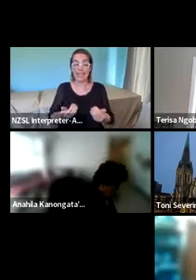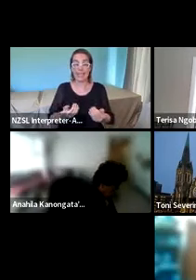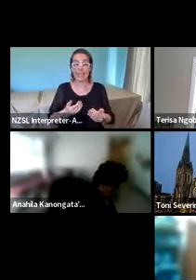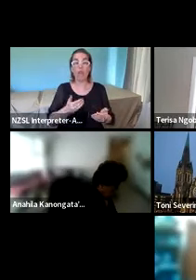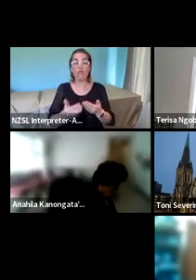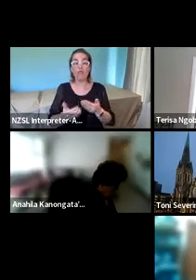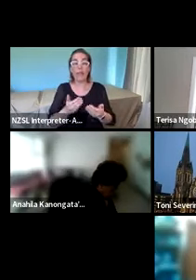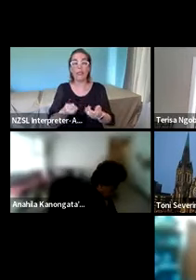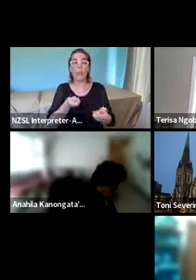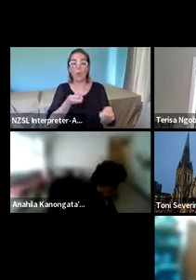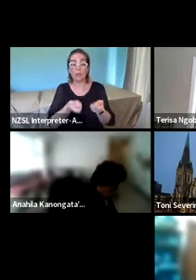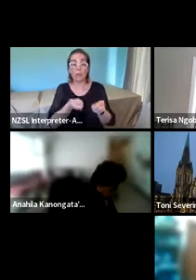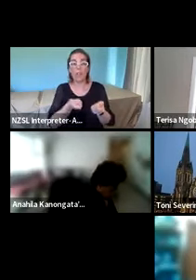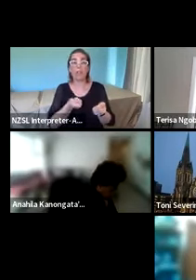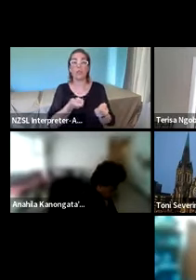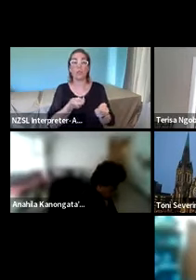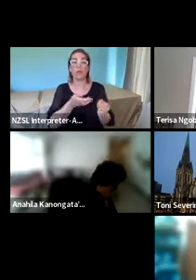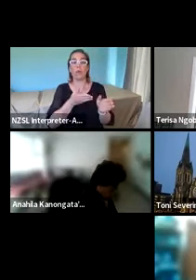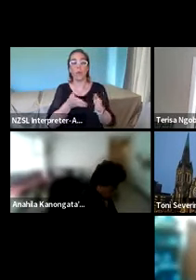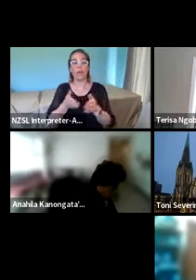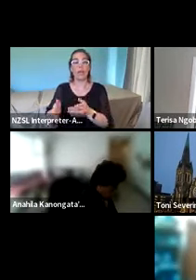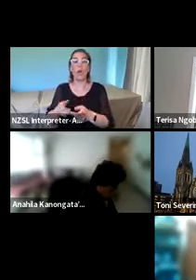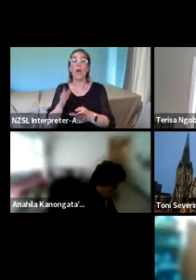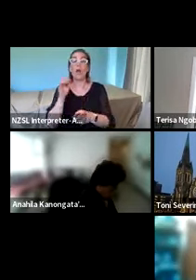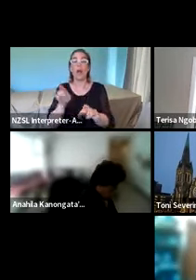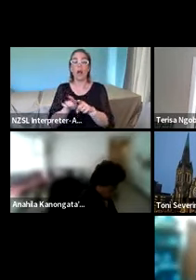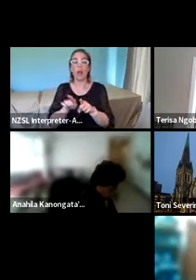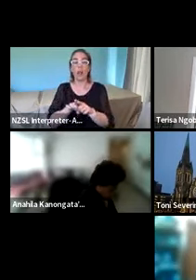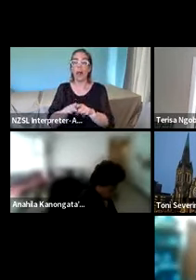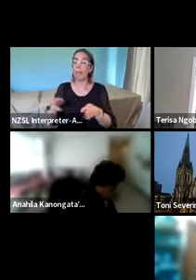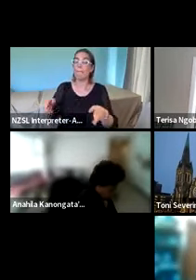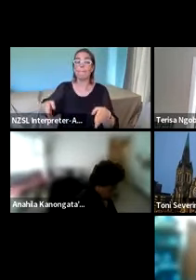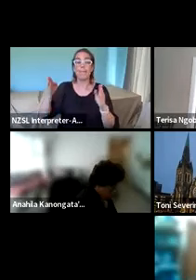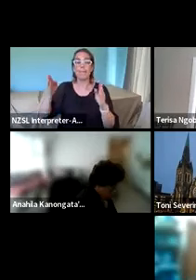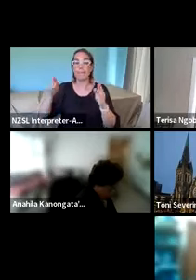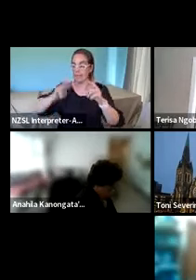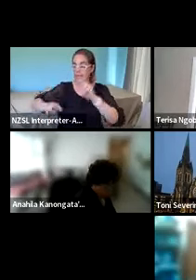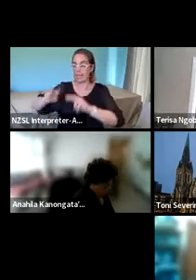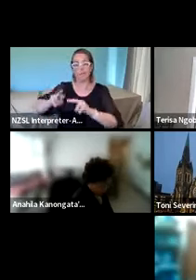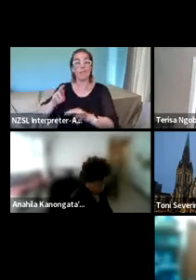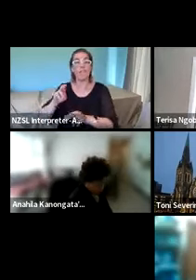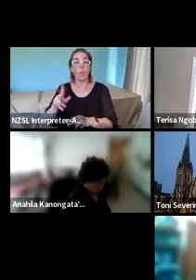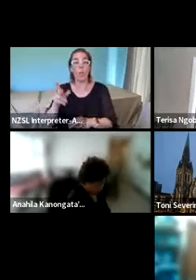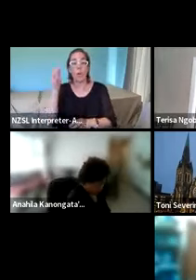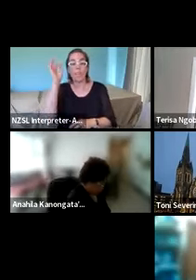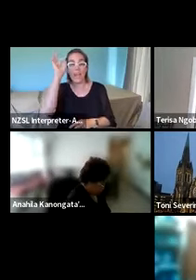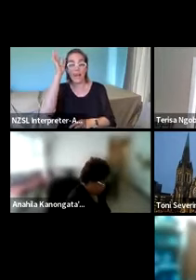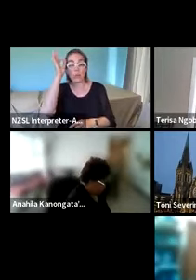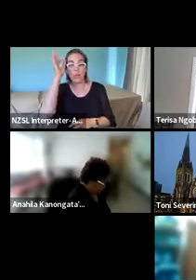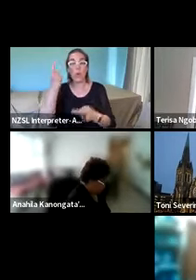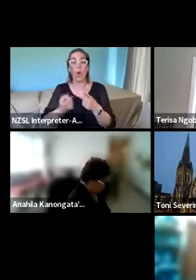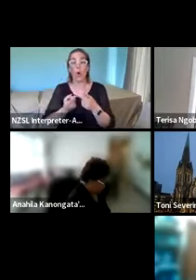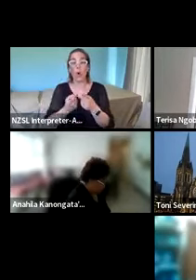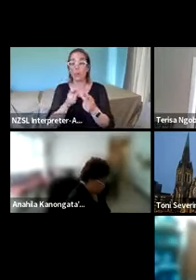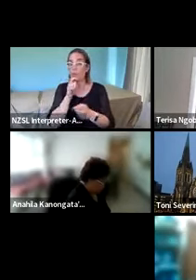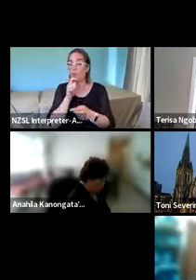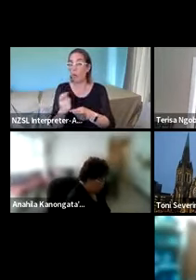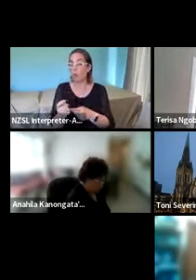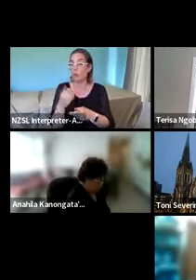their reporting. So when you are doing things like building assessments at a council, you're now reporting on